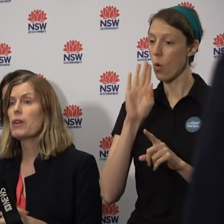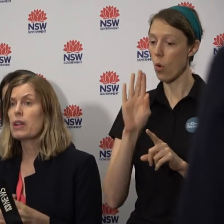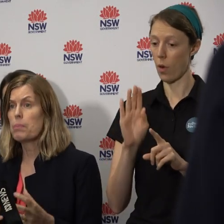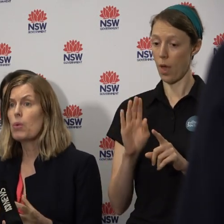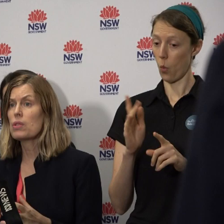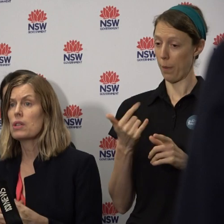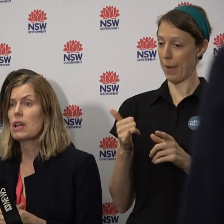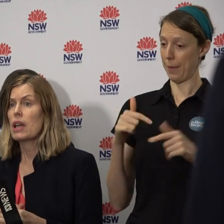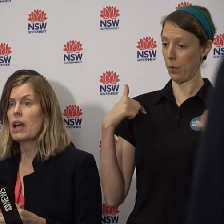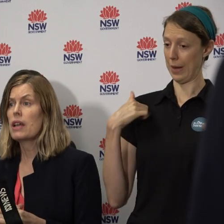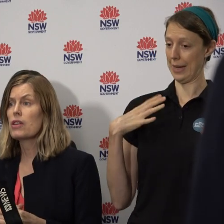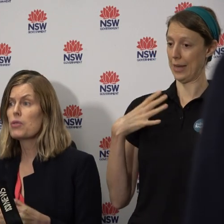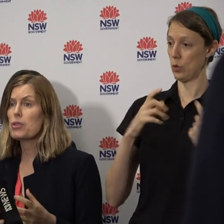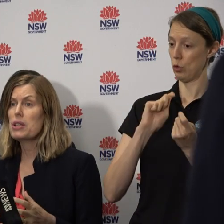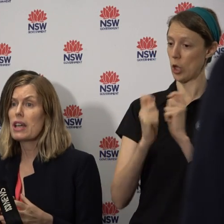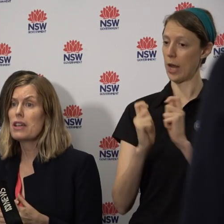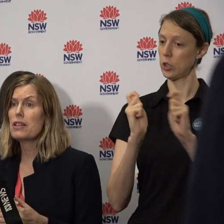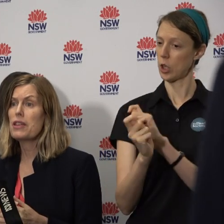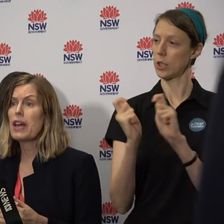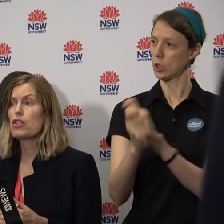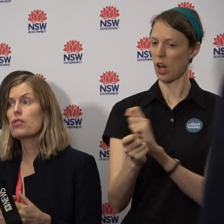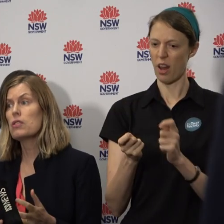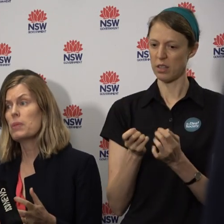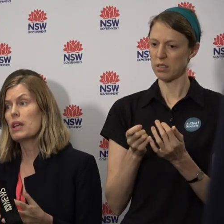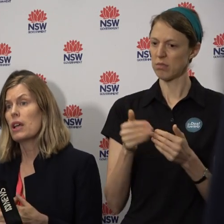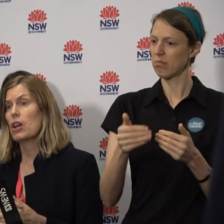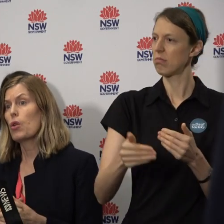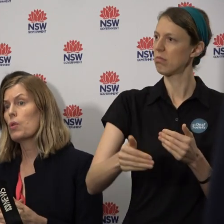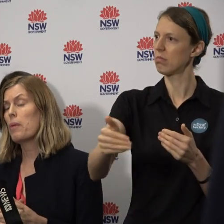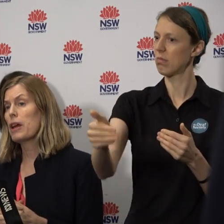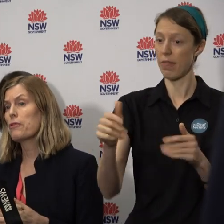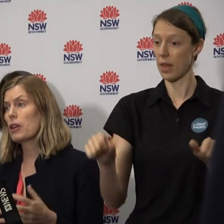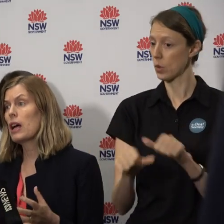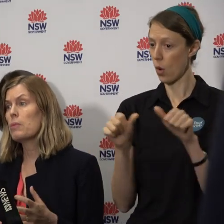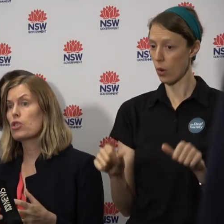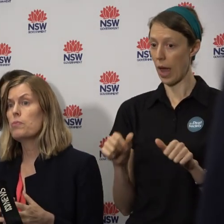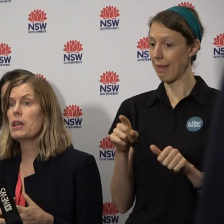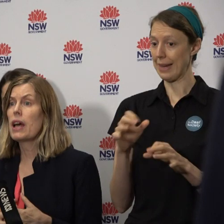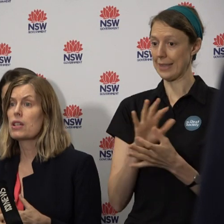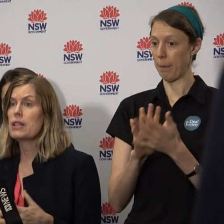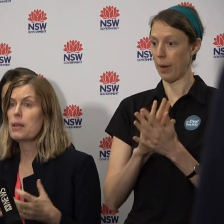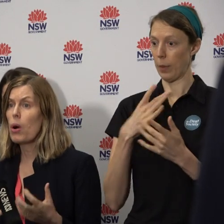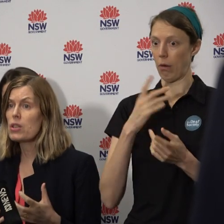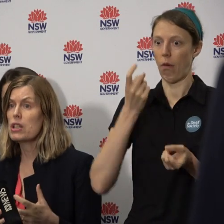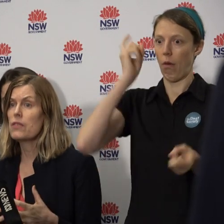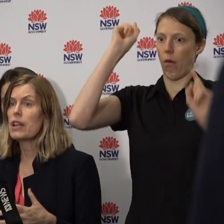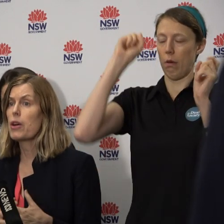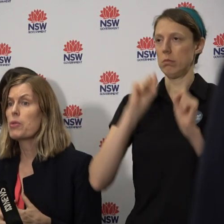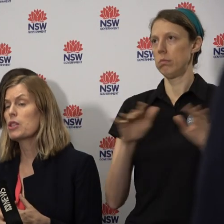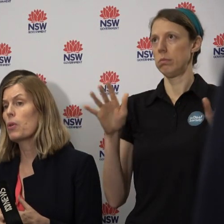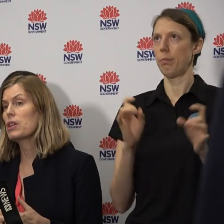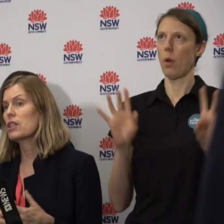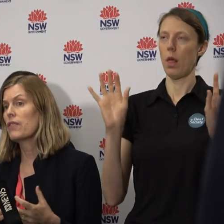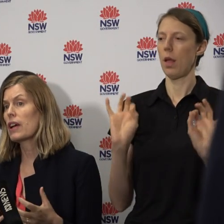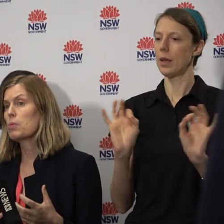will be very important. And I also indicated that that shouldn't be called a matter for alarm. It should be actually seen positively that